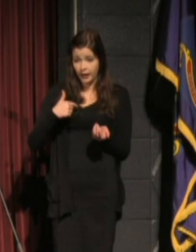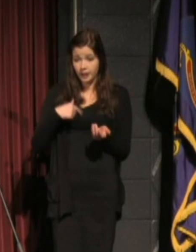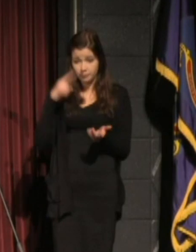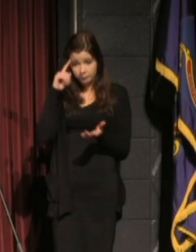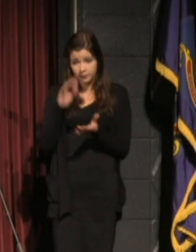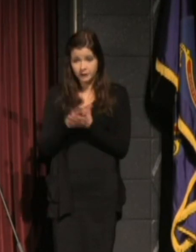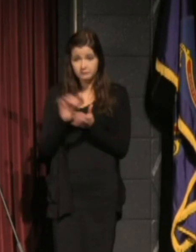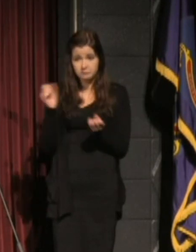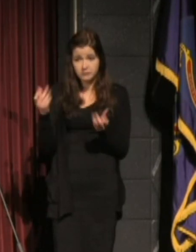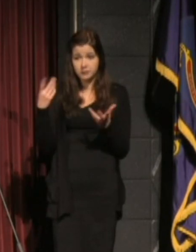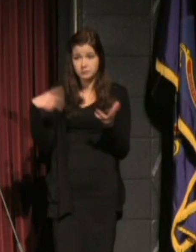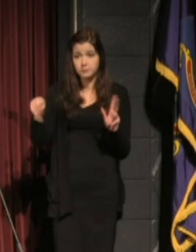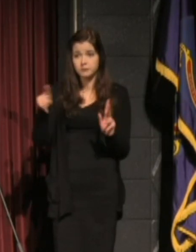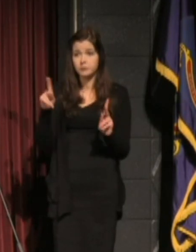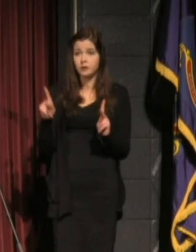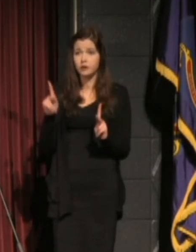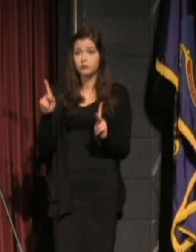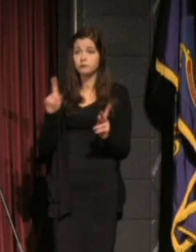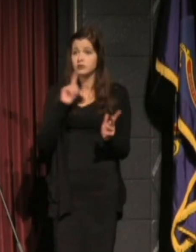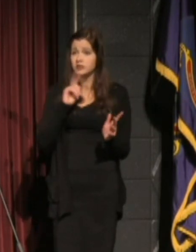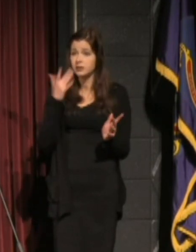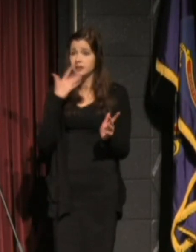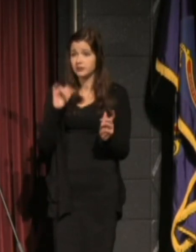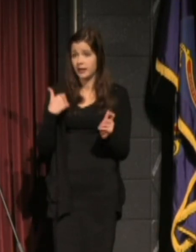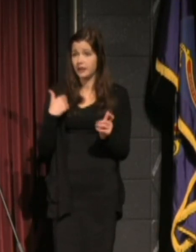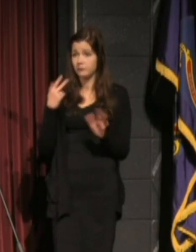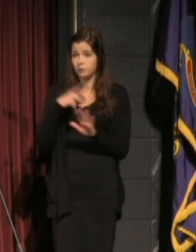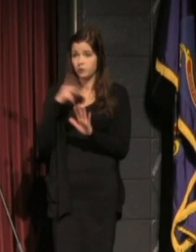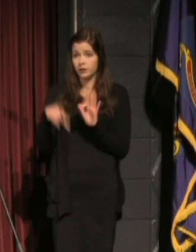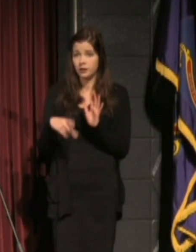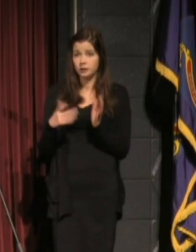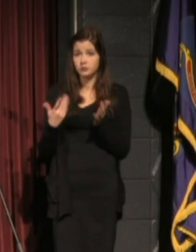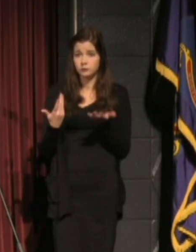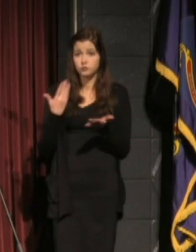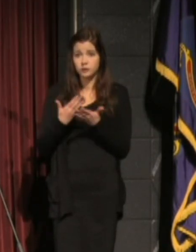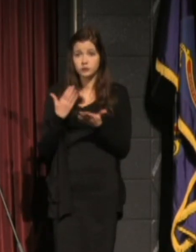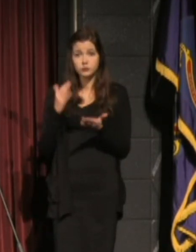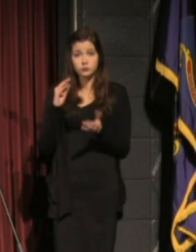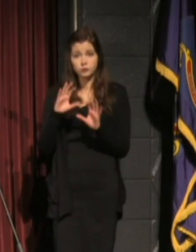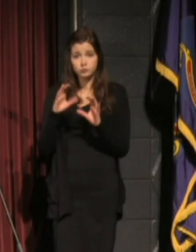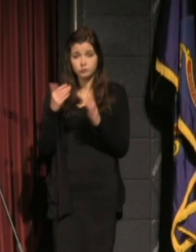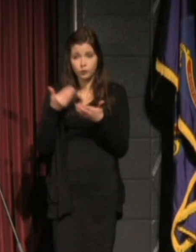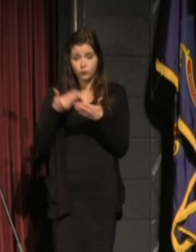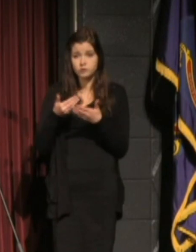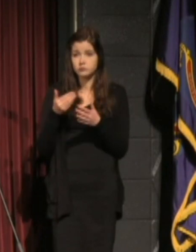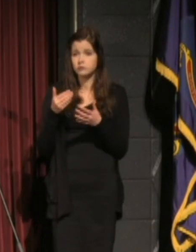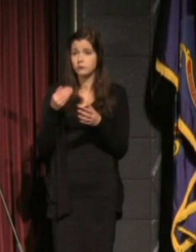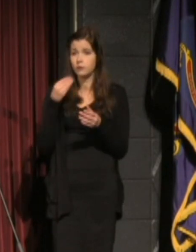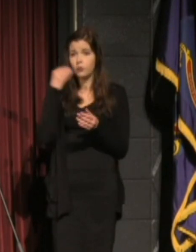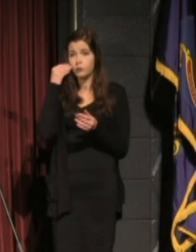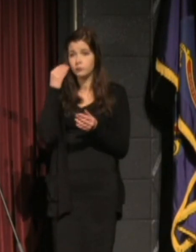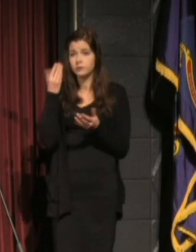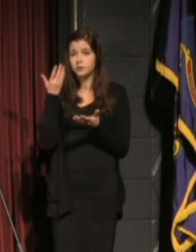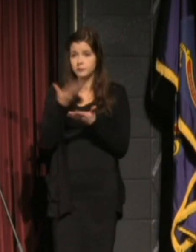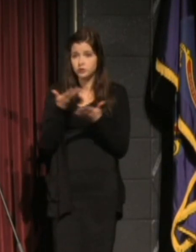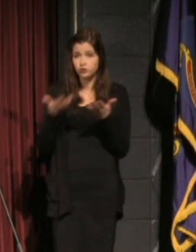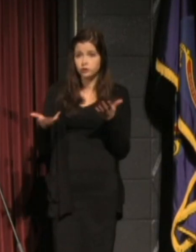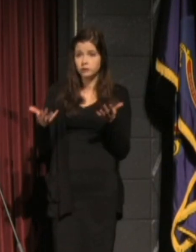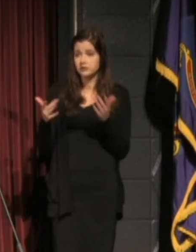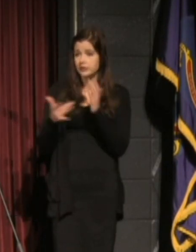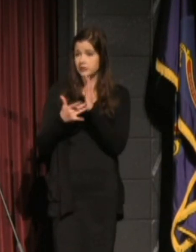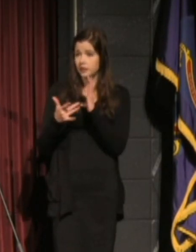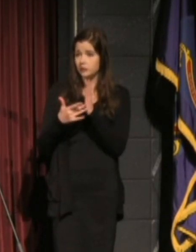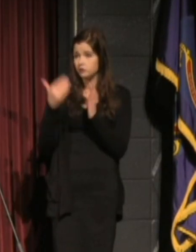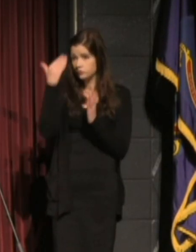others, are so lucky to have a program of this caliber so close to home. The materials, technology, knowledge,